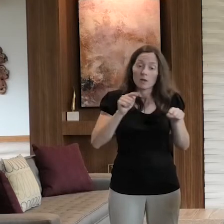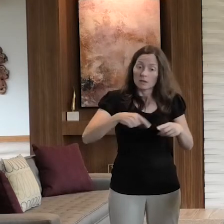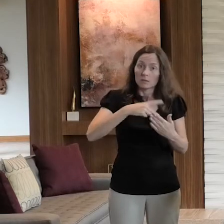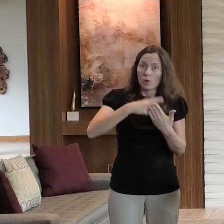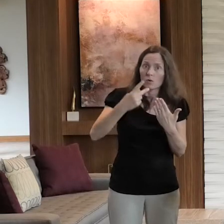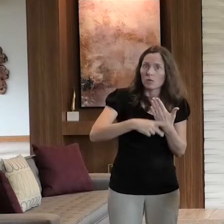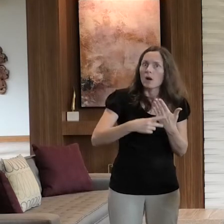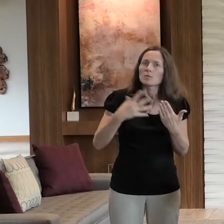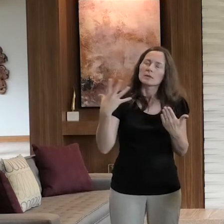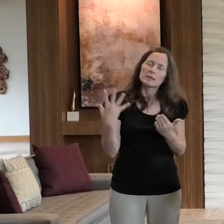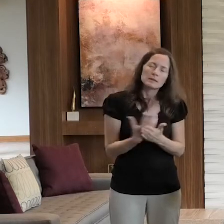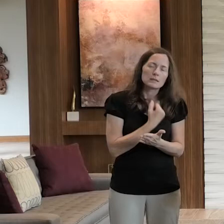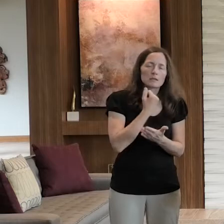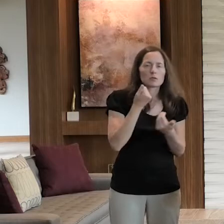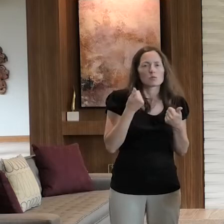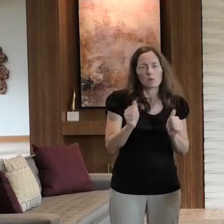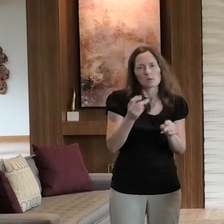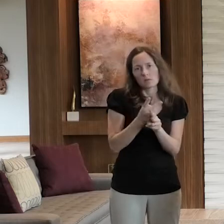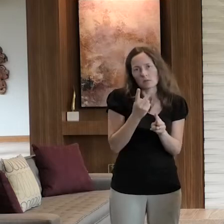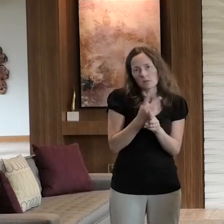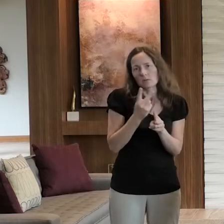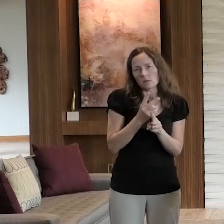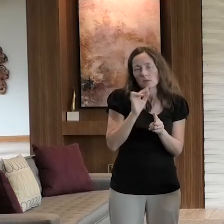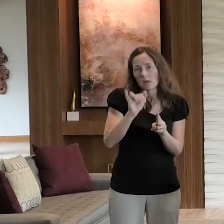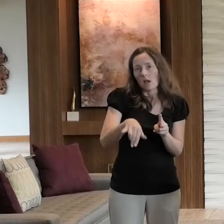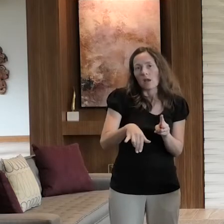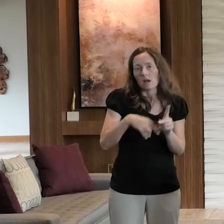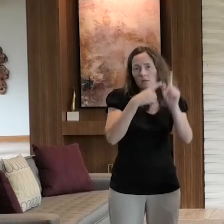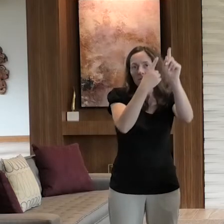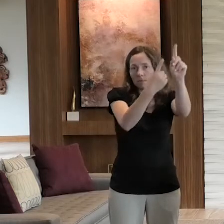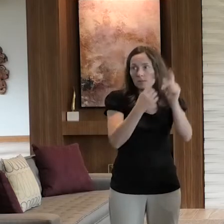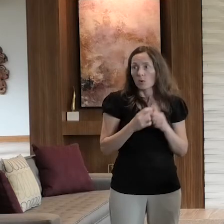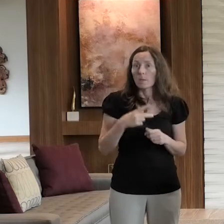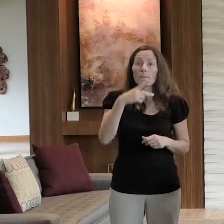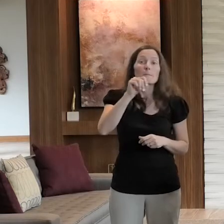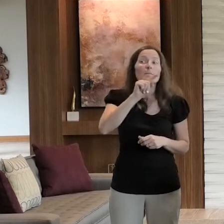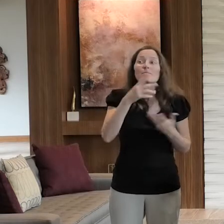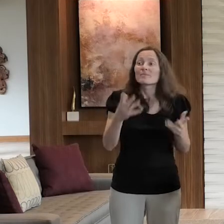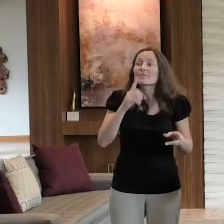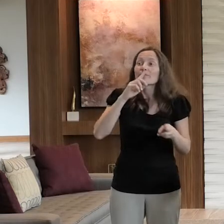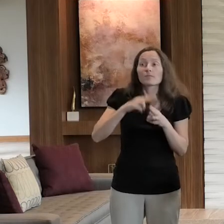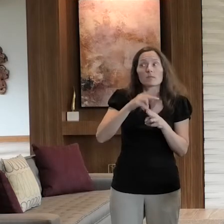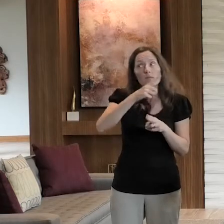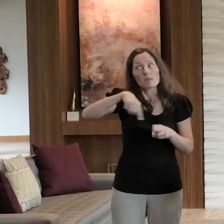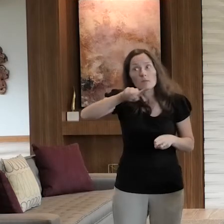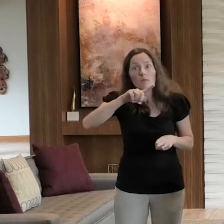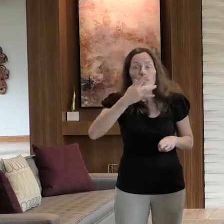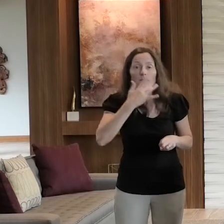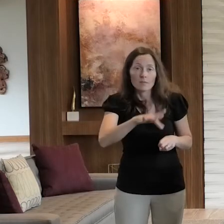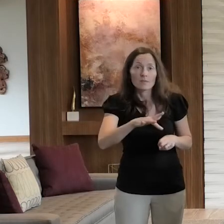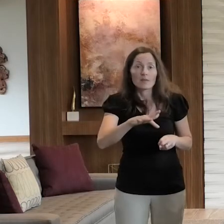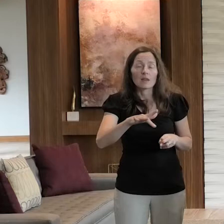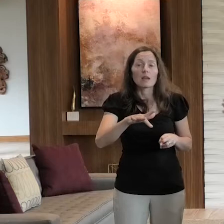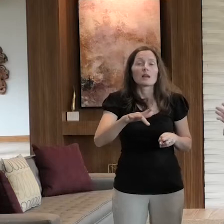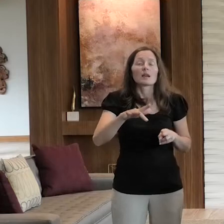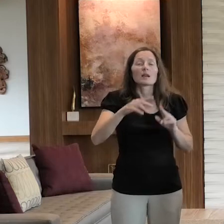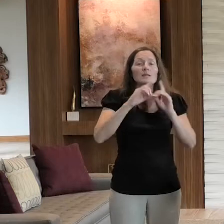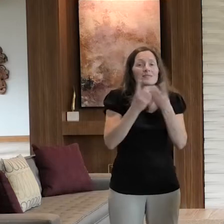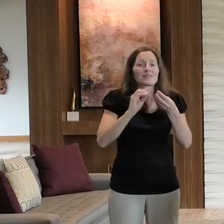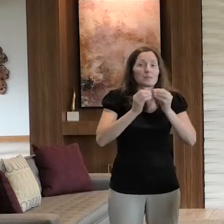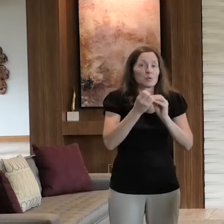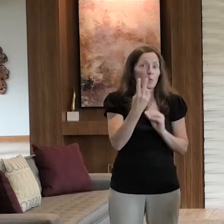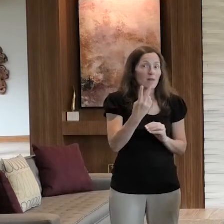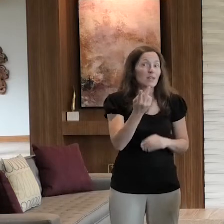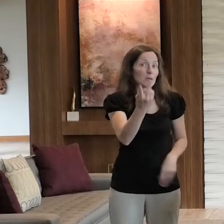of that and try to address that as well. And as Pat mentioned, you're actually fortunate here in District 12 to be represented by two physicians. So